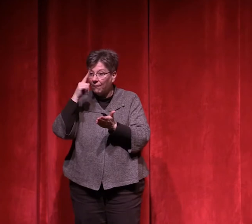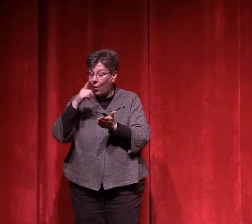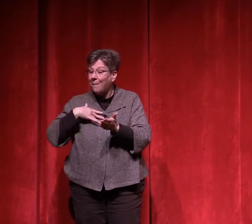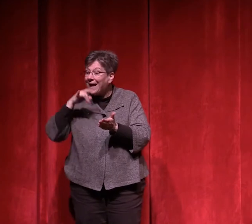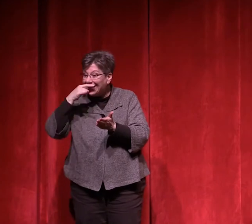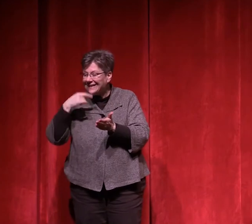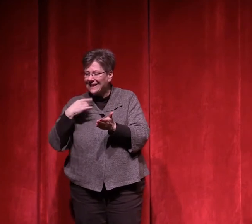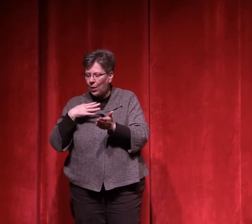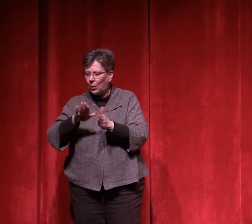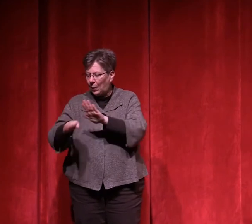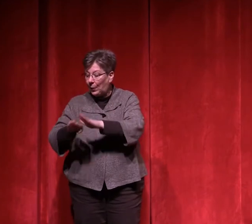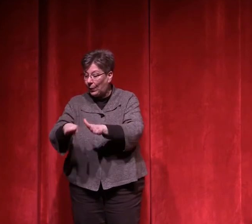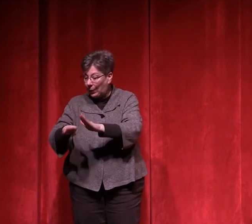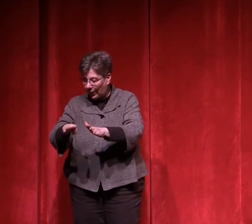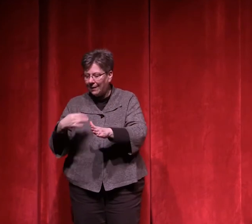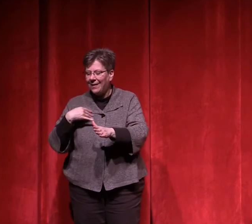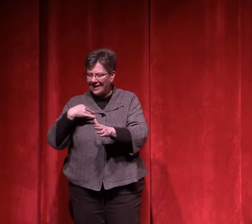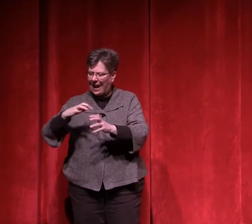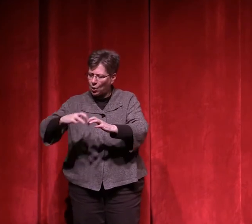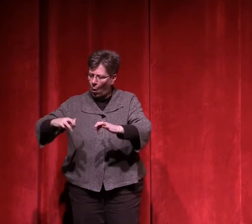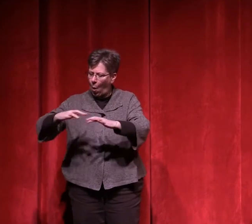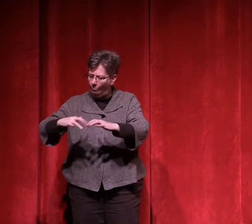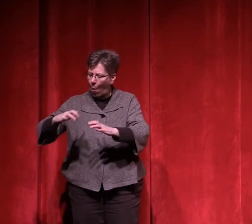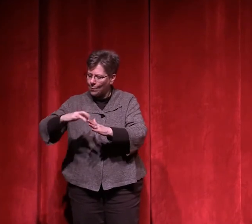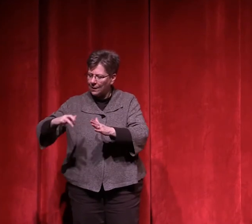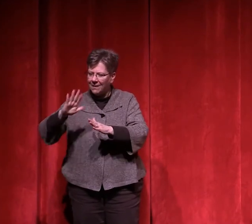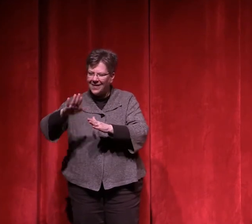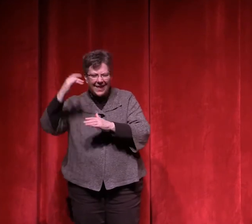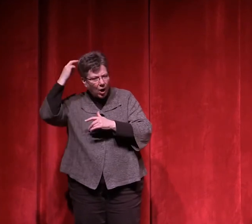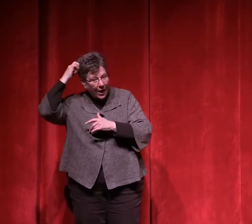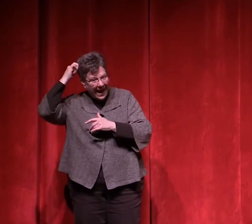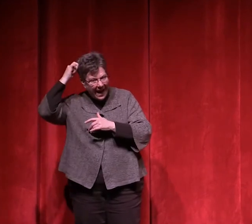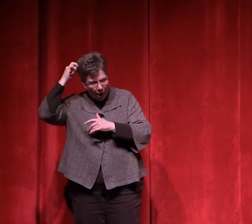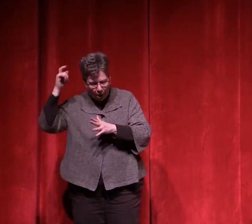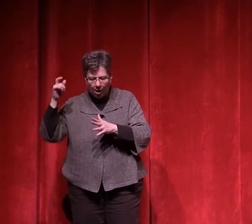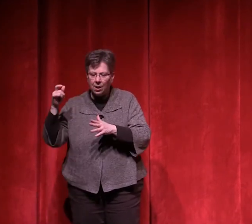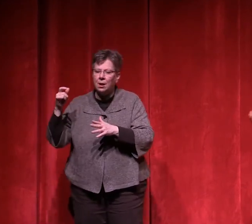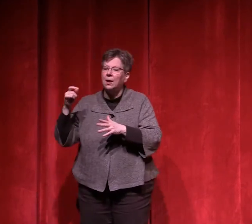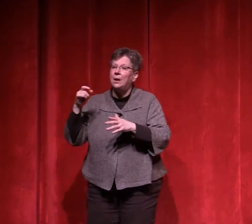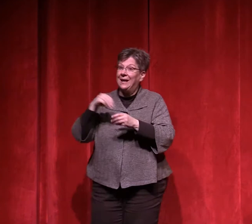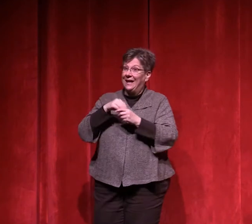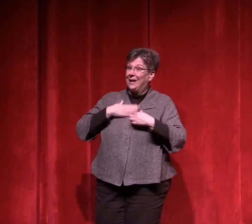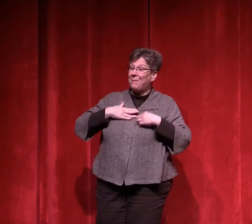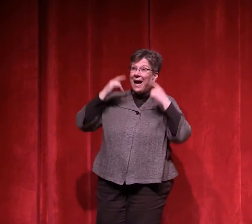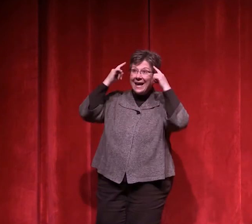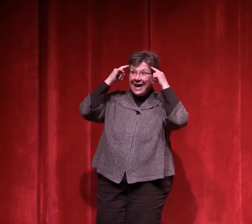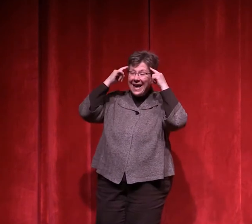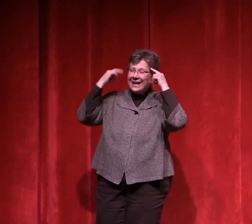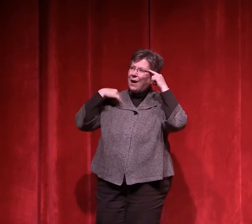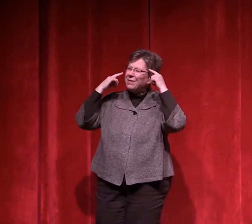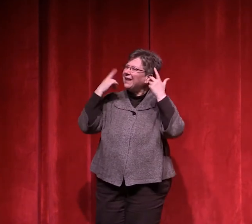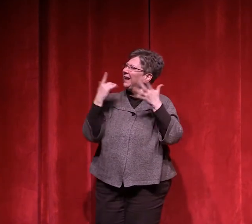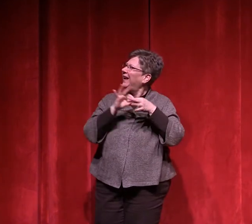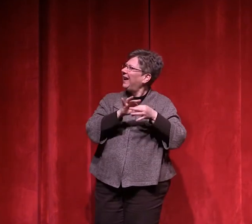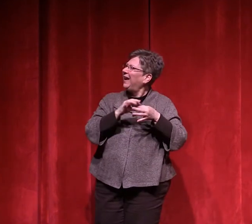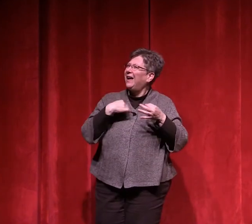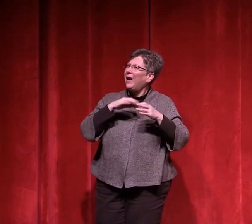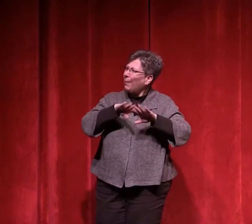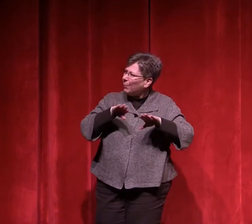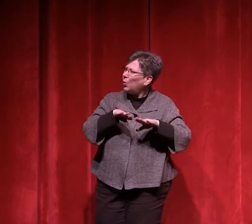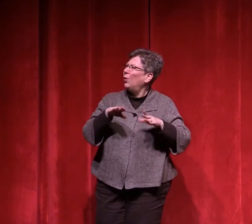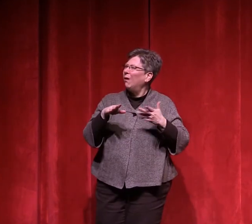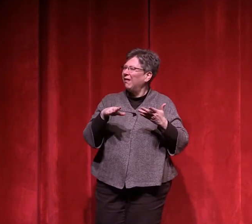I clean it off on the rubbing alcohol. It makes me feel better. And in my head, I'm still like, water, pool, because I'm very